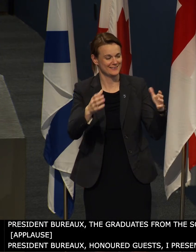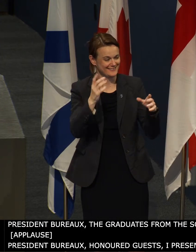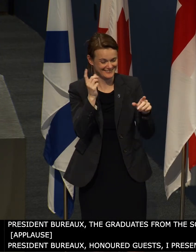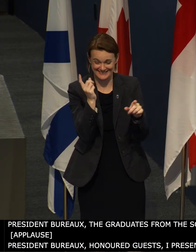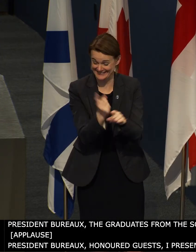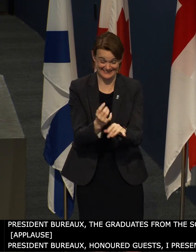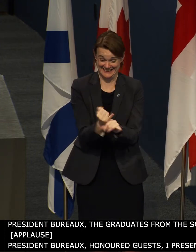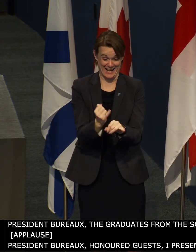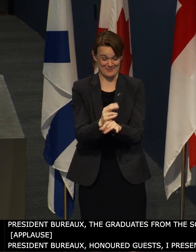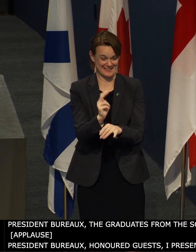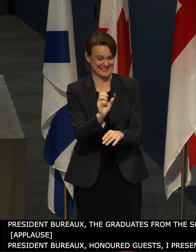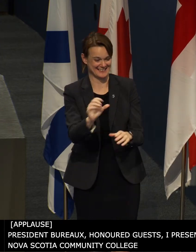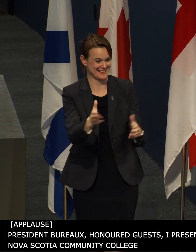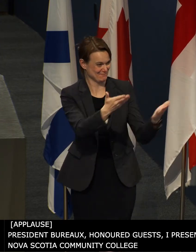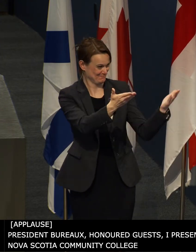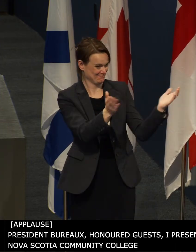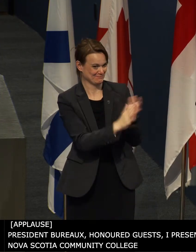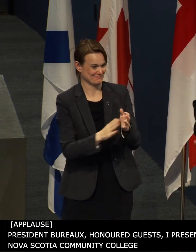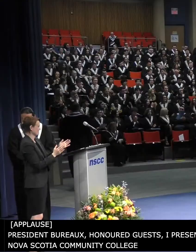College.